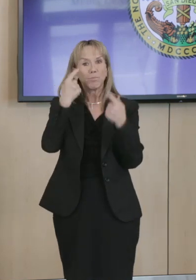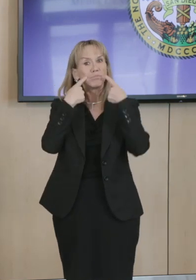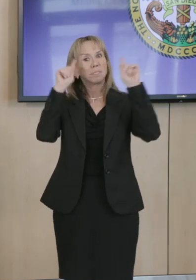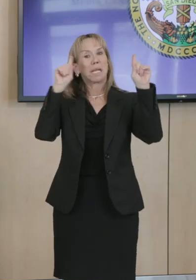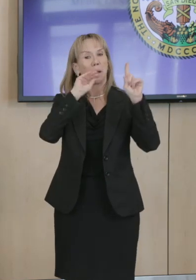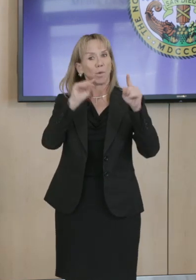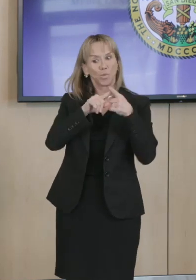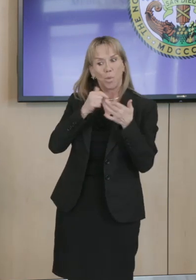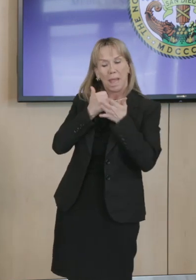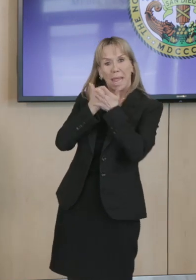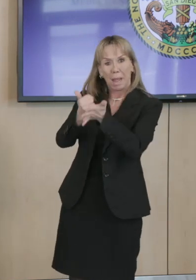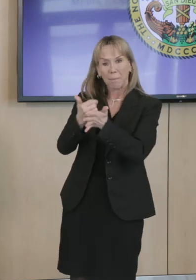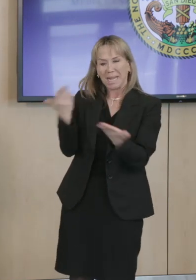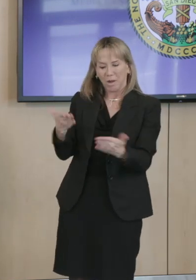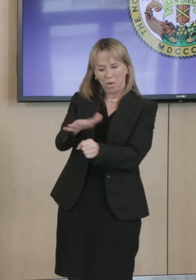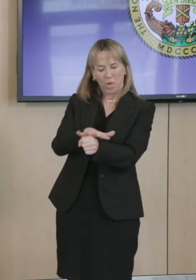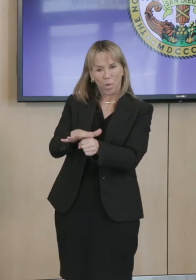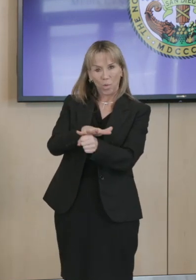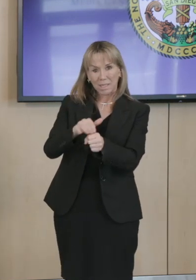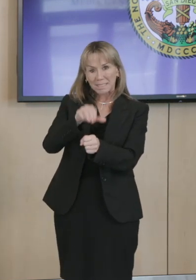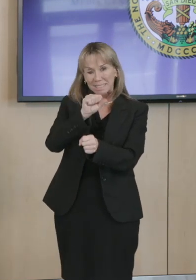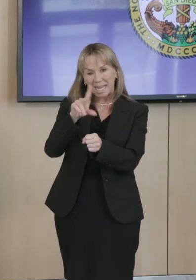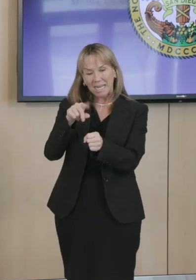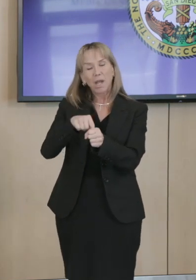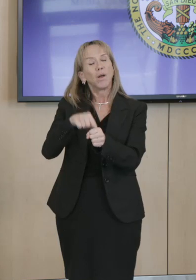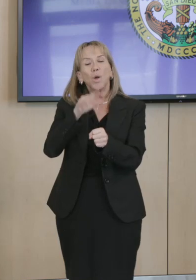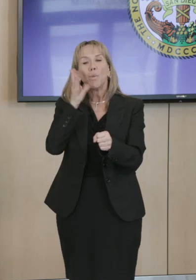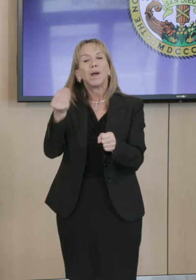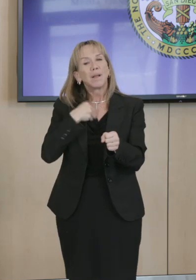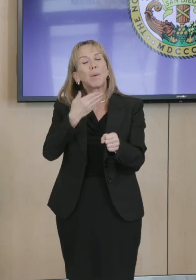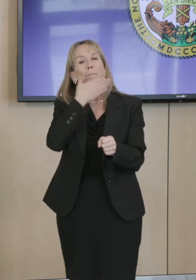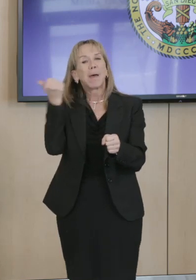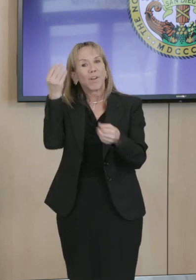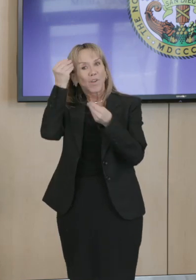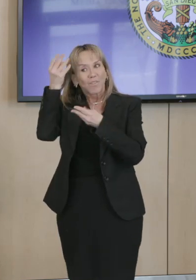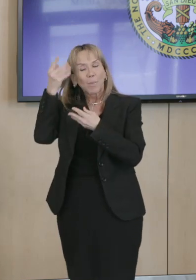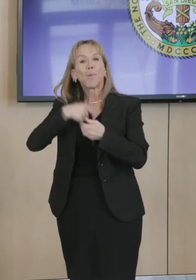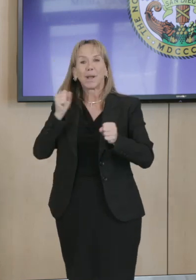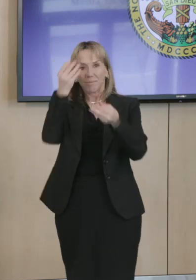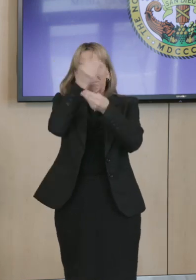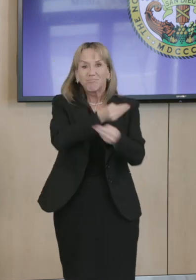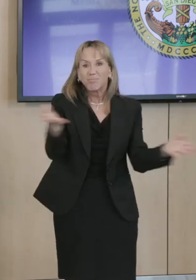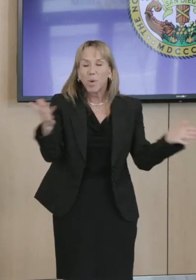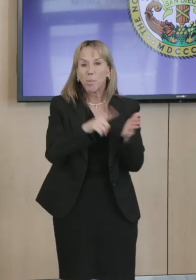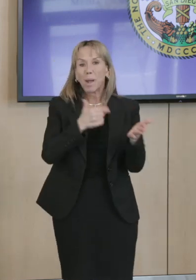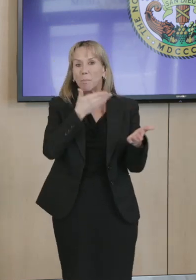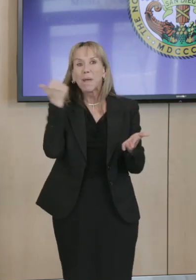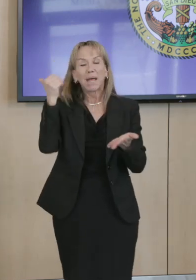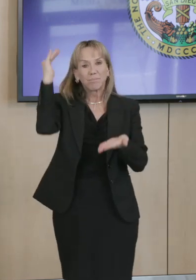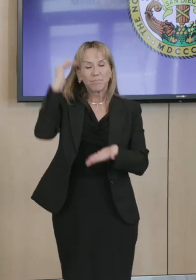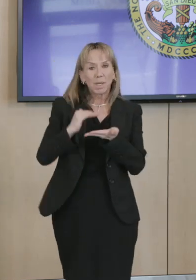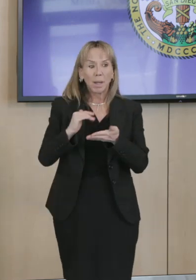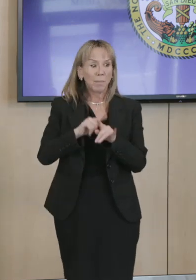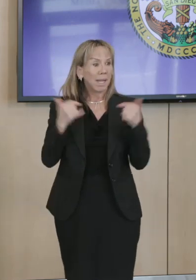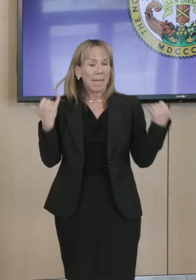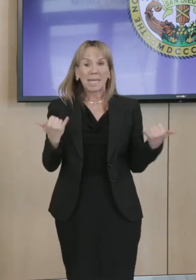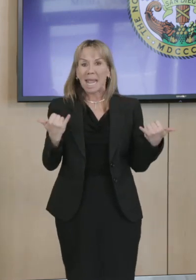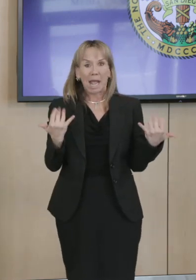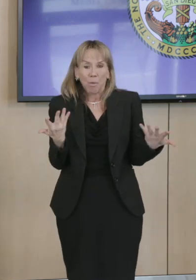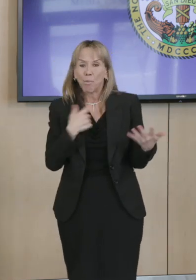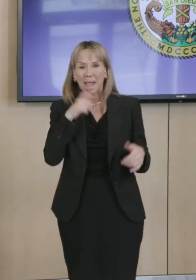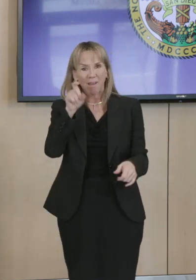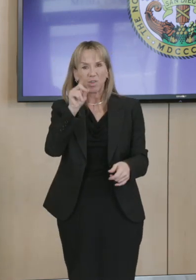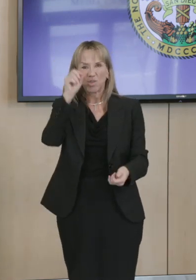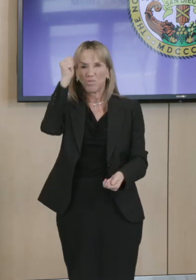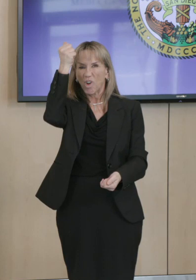effect here locally, then we'll be able to get that information out to the public. But at this time, we really need to do it all because